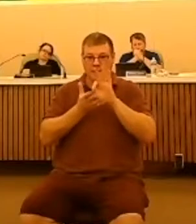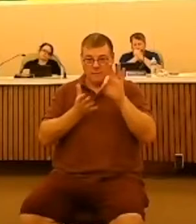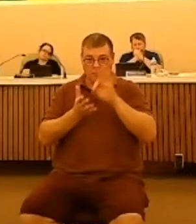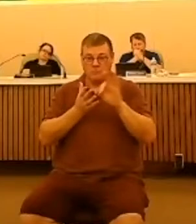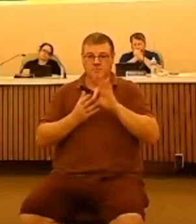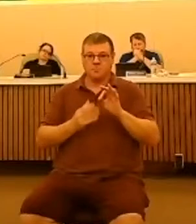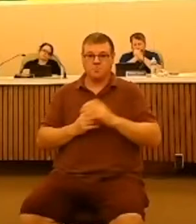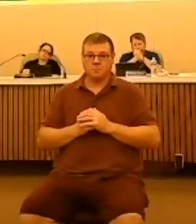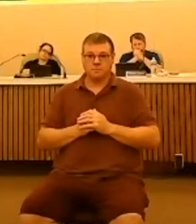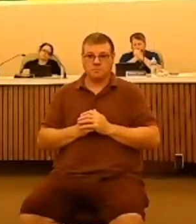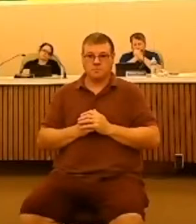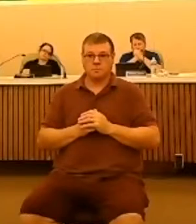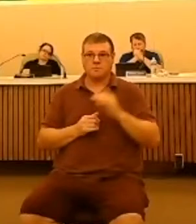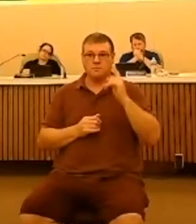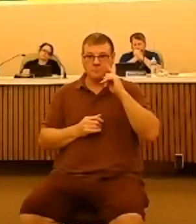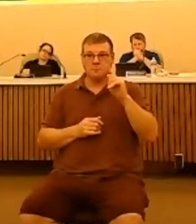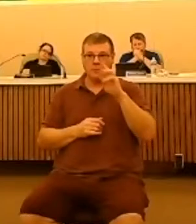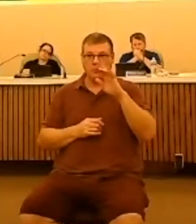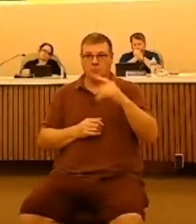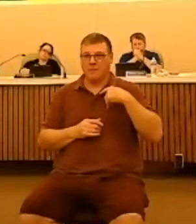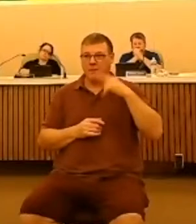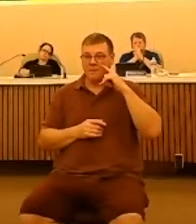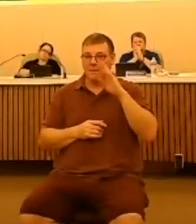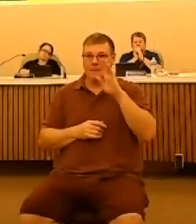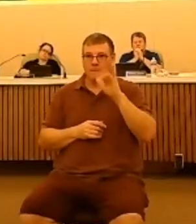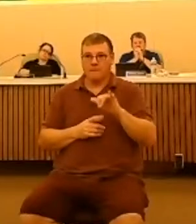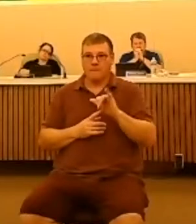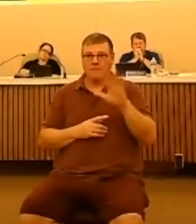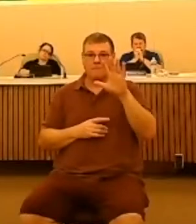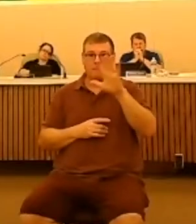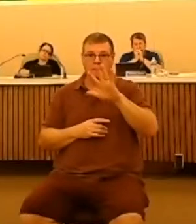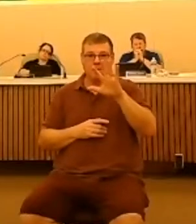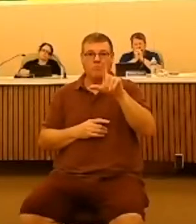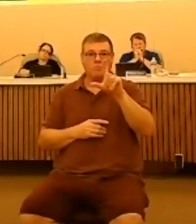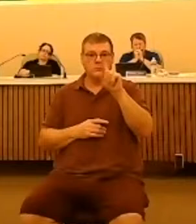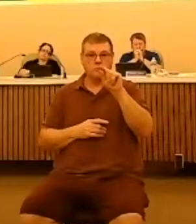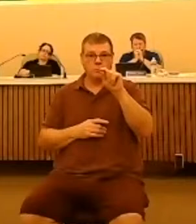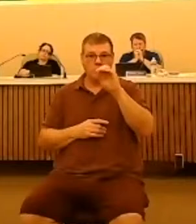the trip generation. I think it was by about 20%.